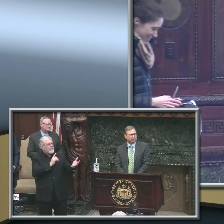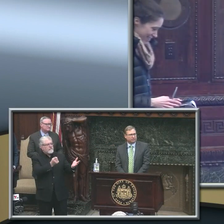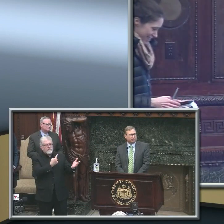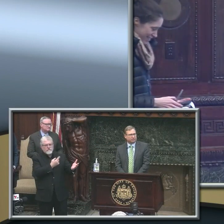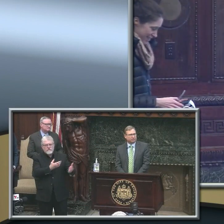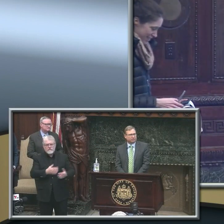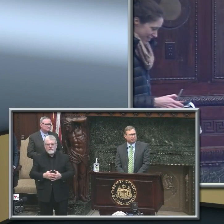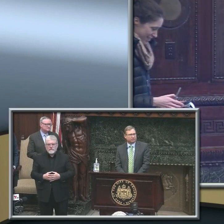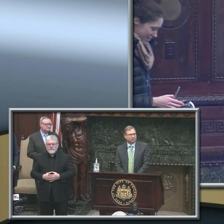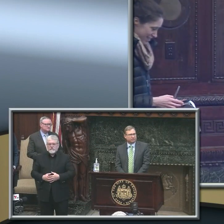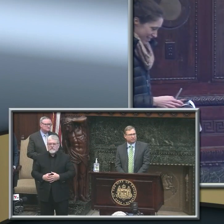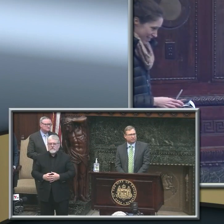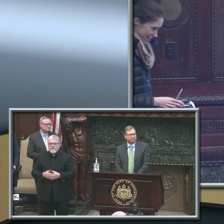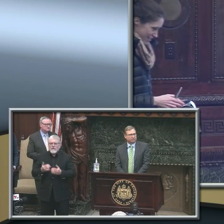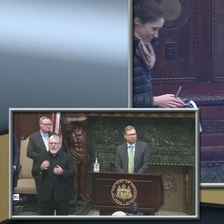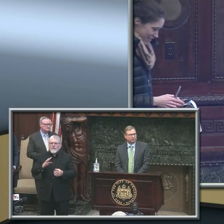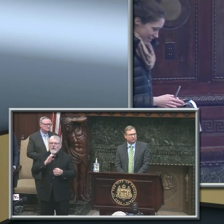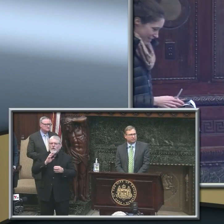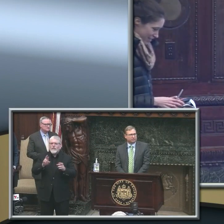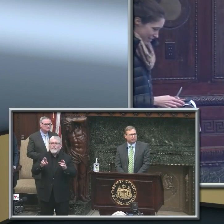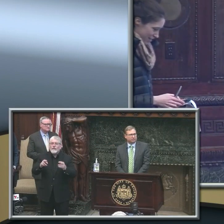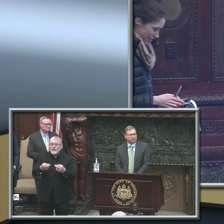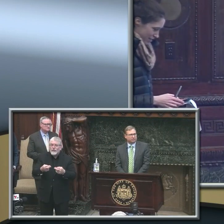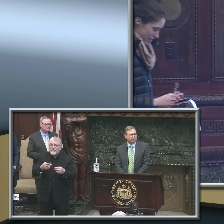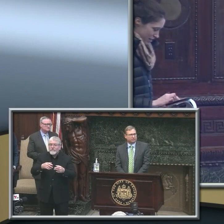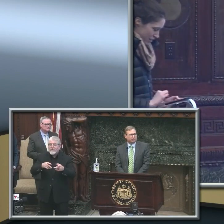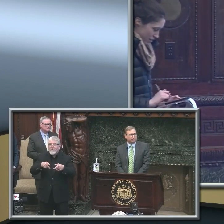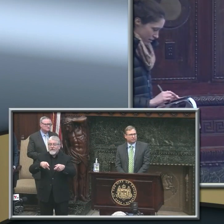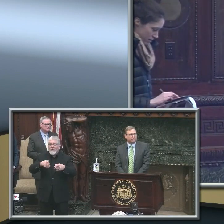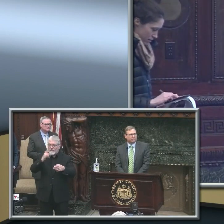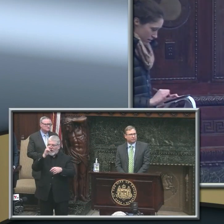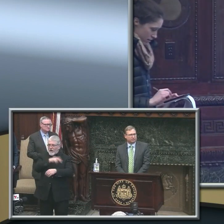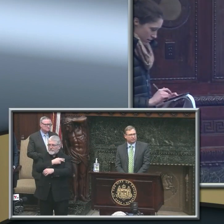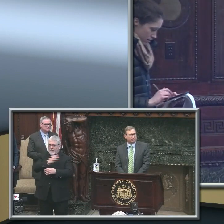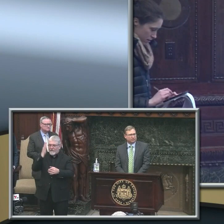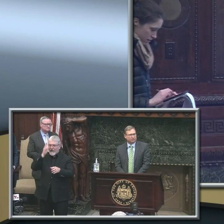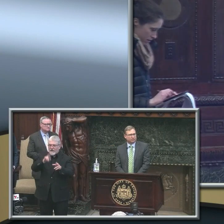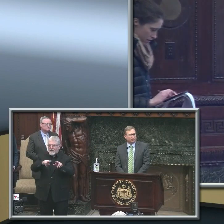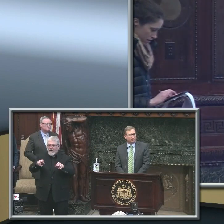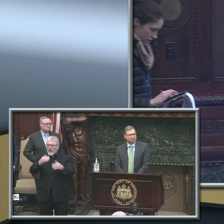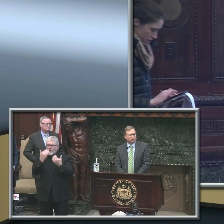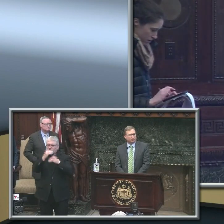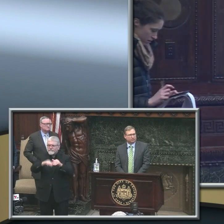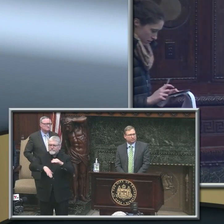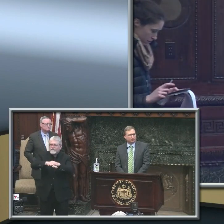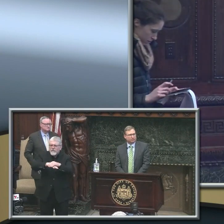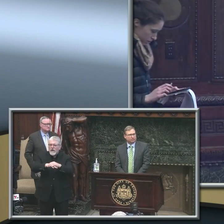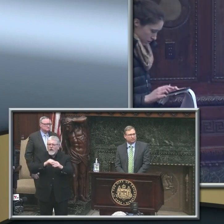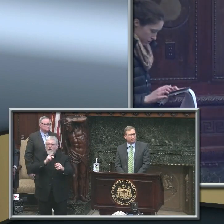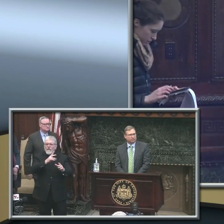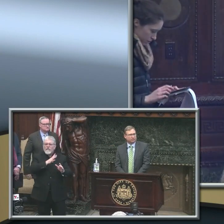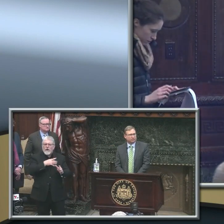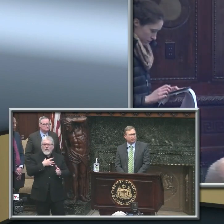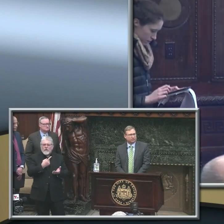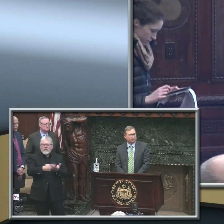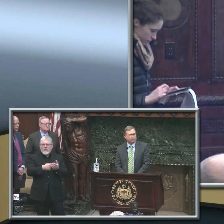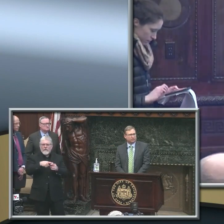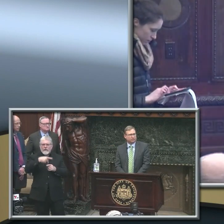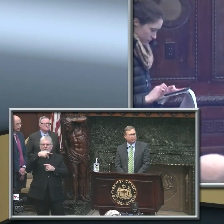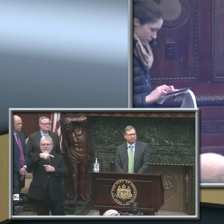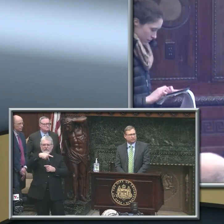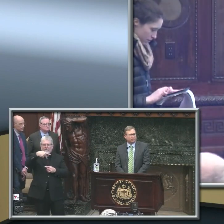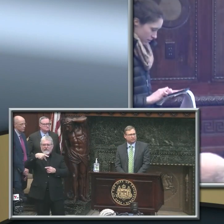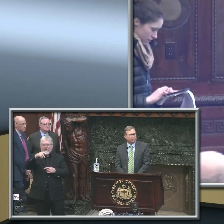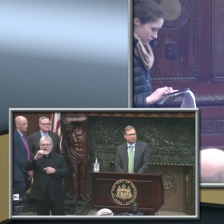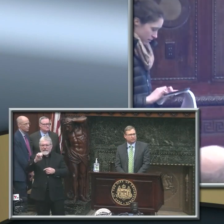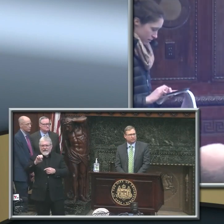was asking, we also want to know about the PPEs, the personal protective equipment for workers at city public health clinics. We're